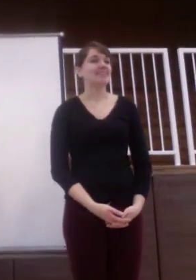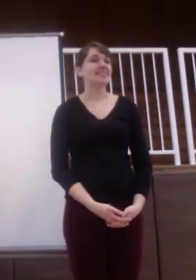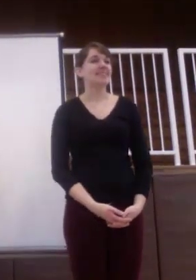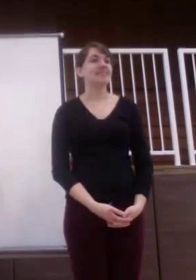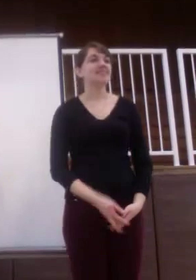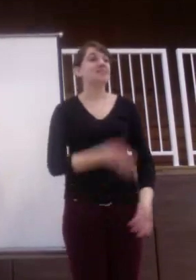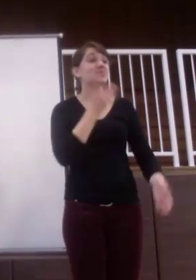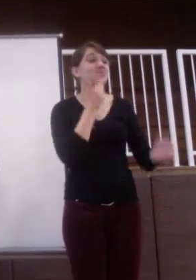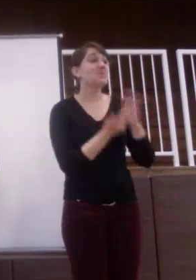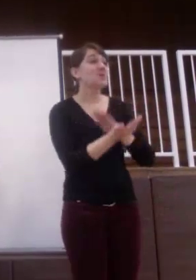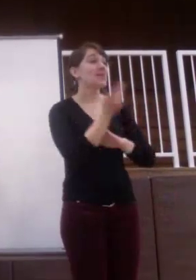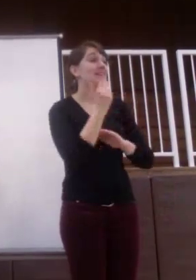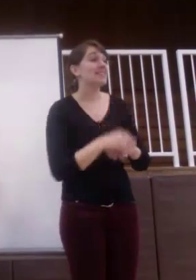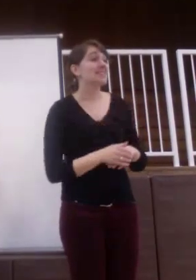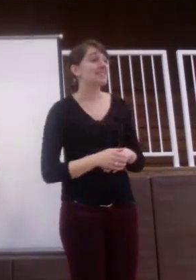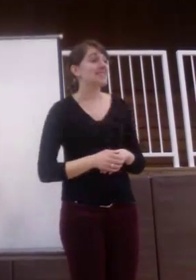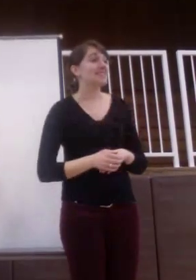Good morning.